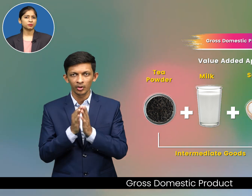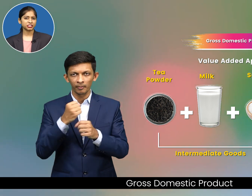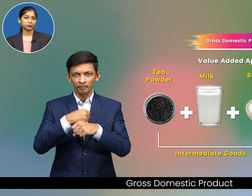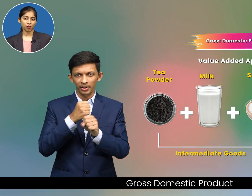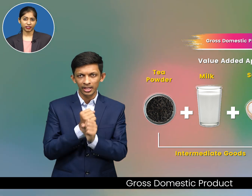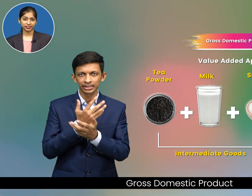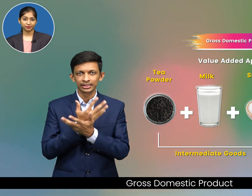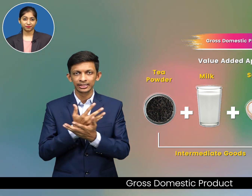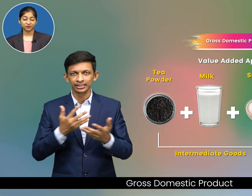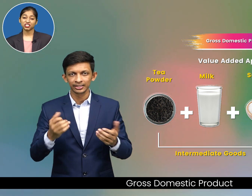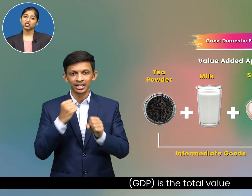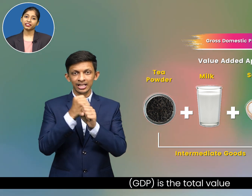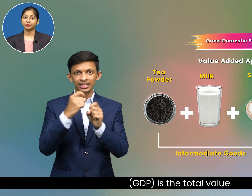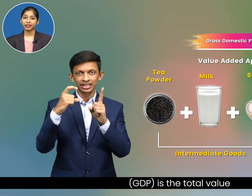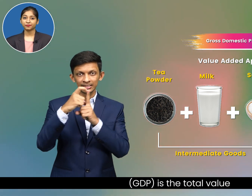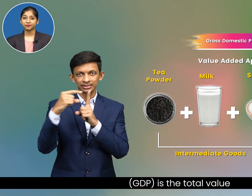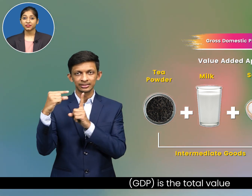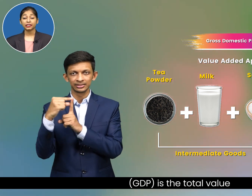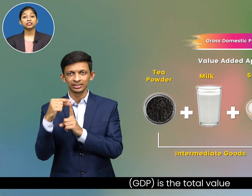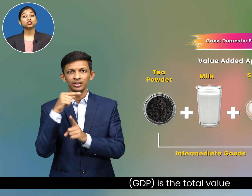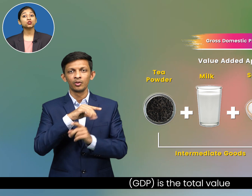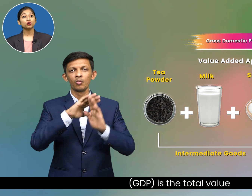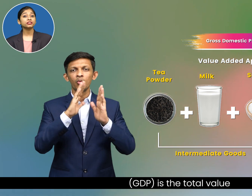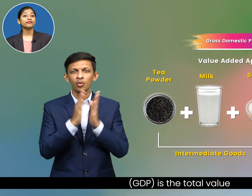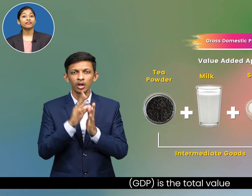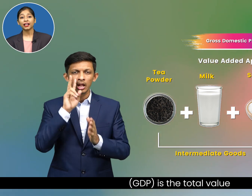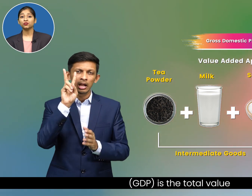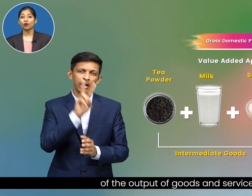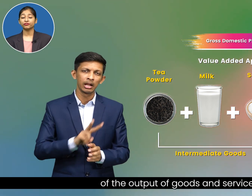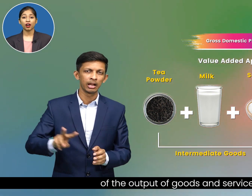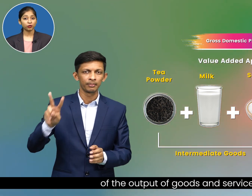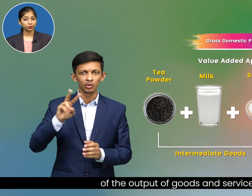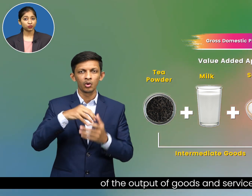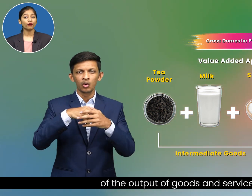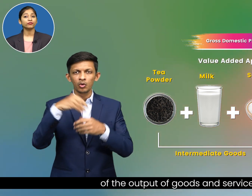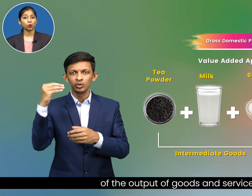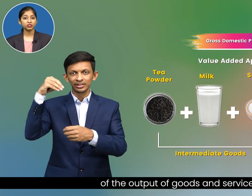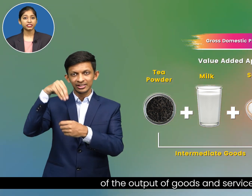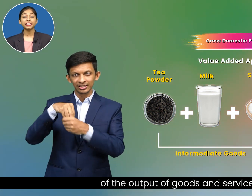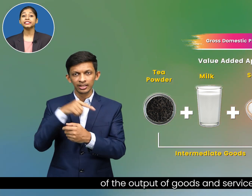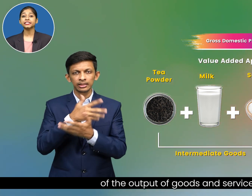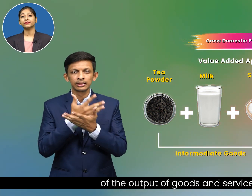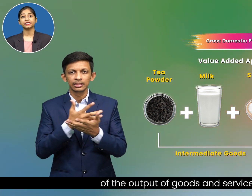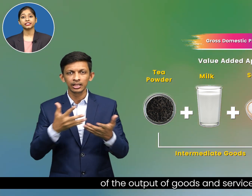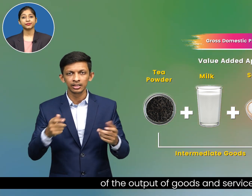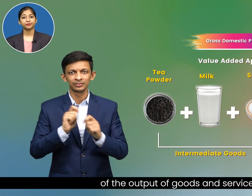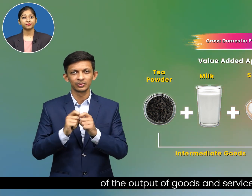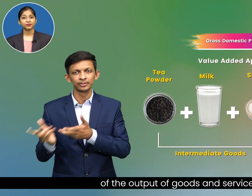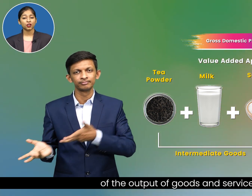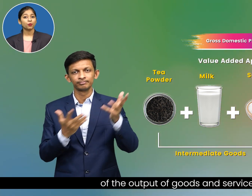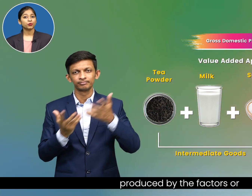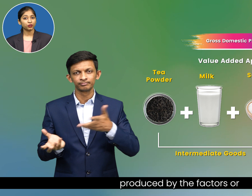Gross domestic product, GDP, is the total value of the output of goods and